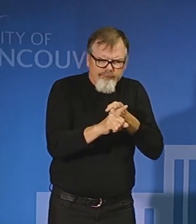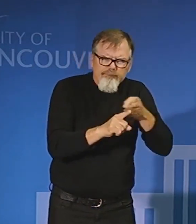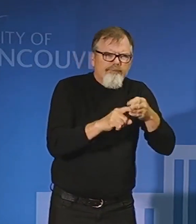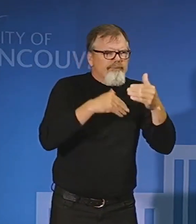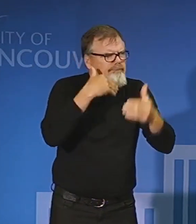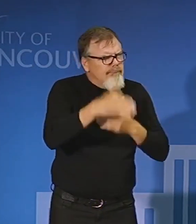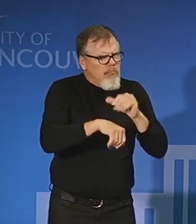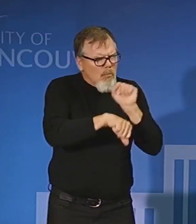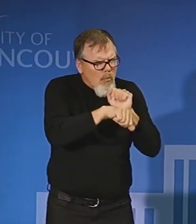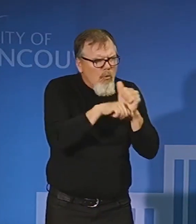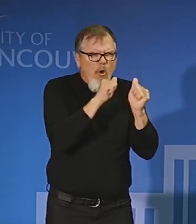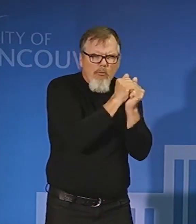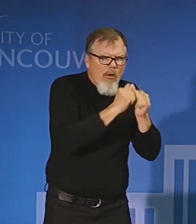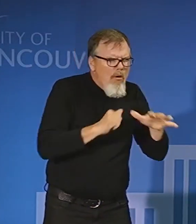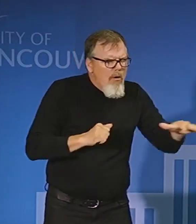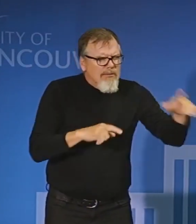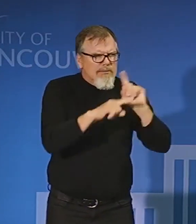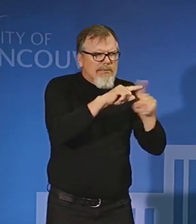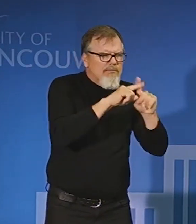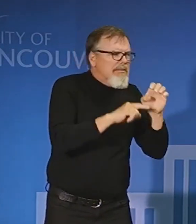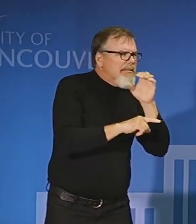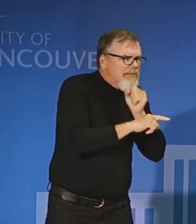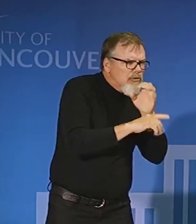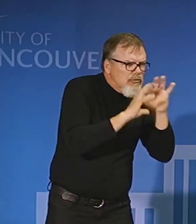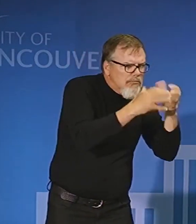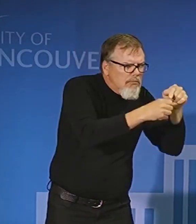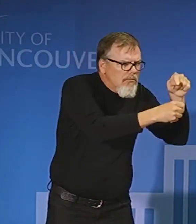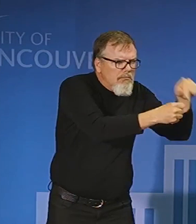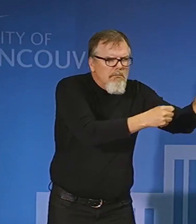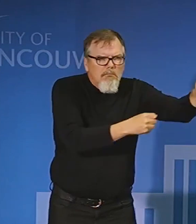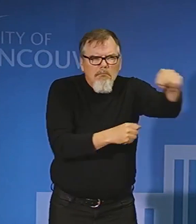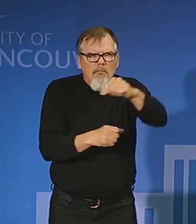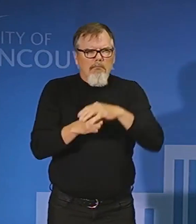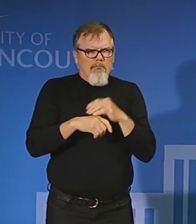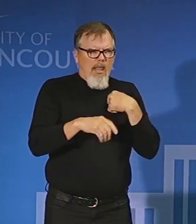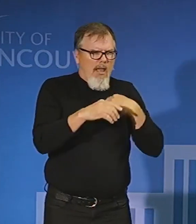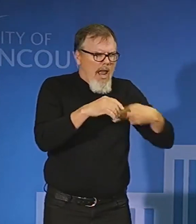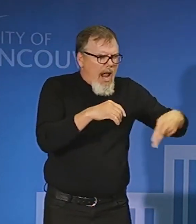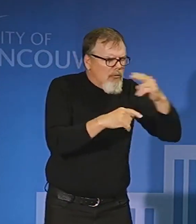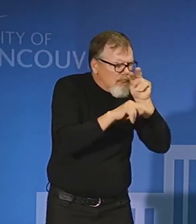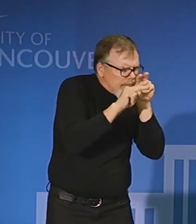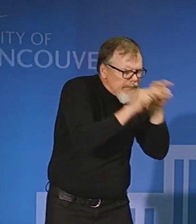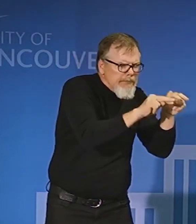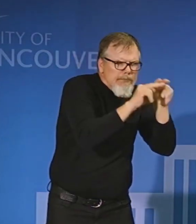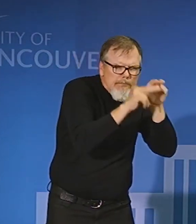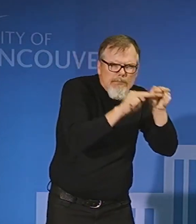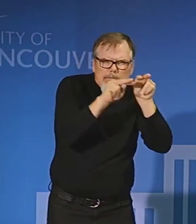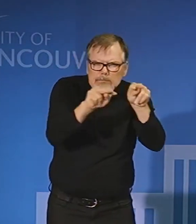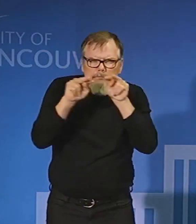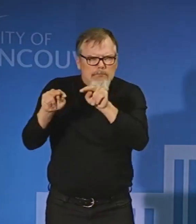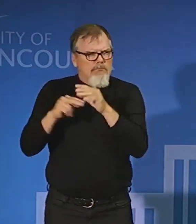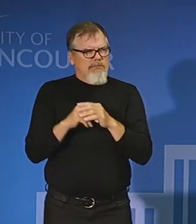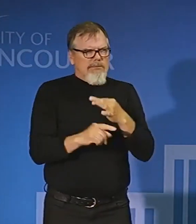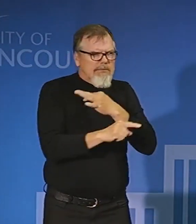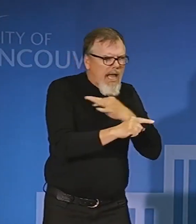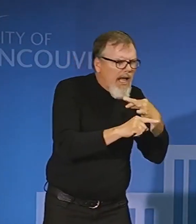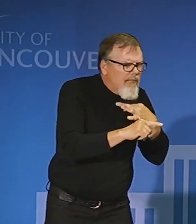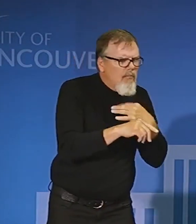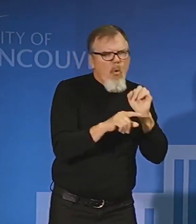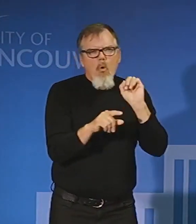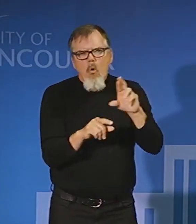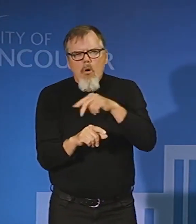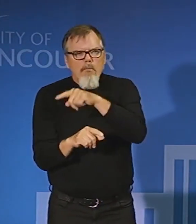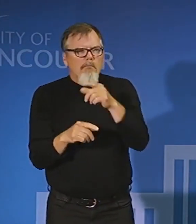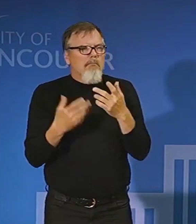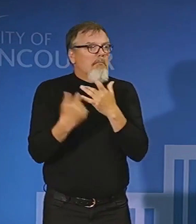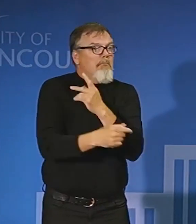long-term care facilities to ensure that they have heightened surveillance for any staff member or resident who might have even mild symptoms of